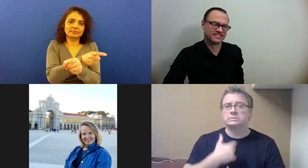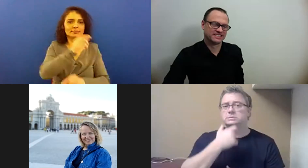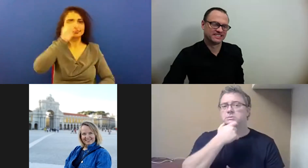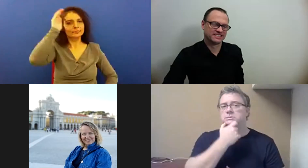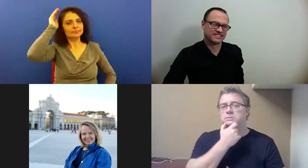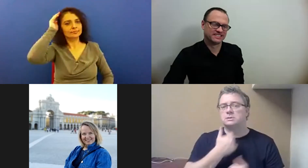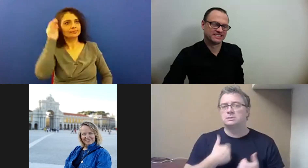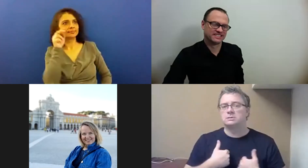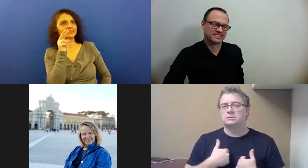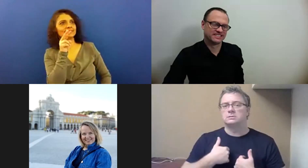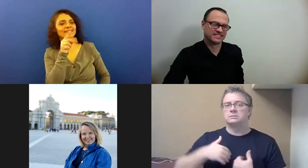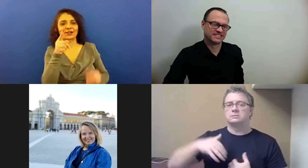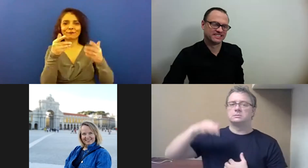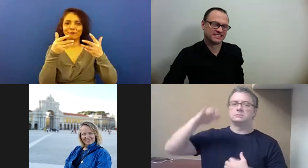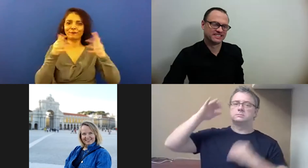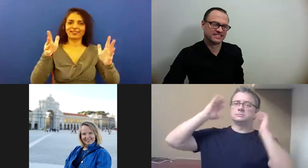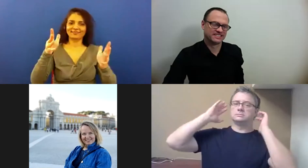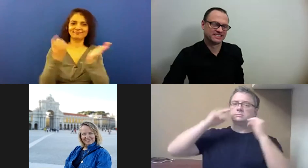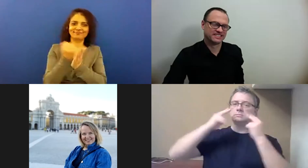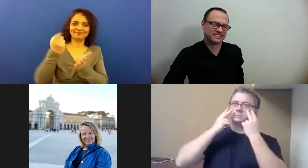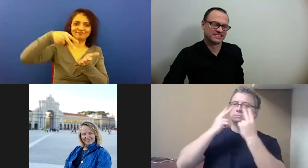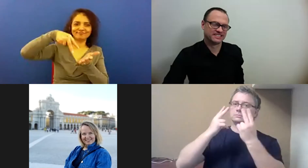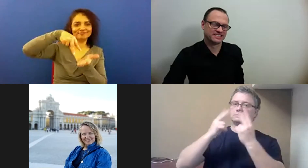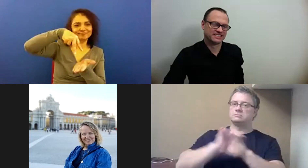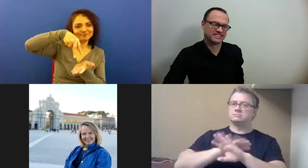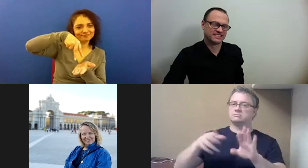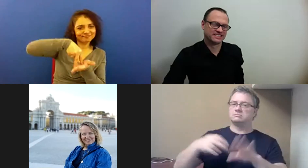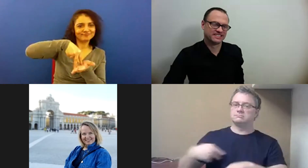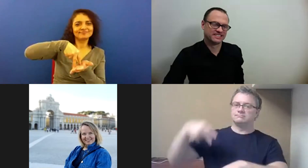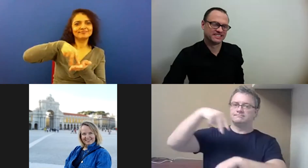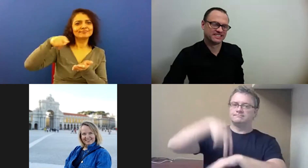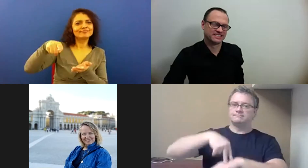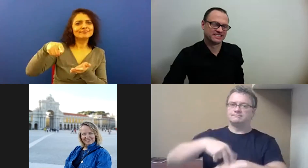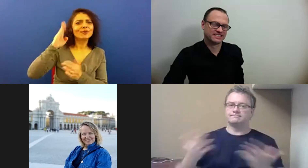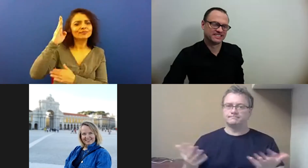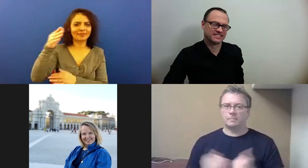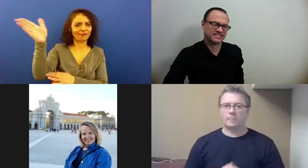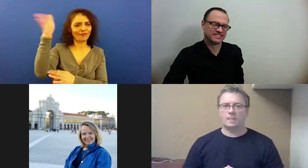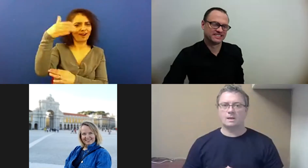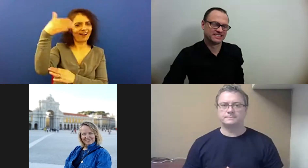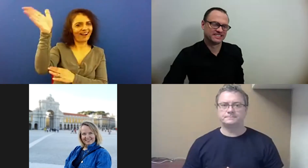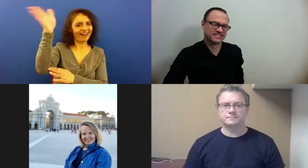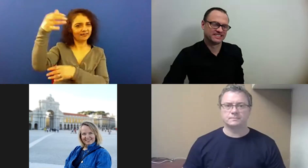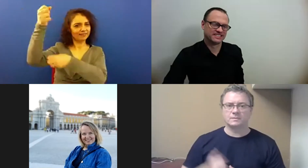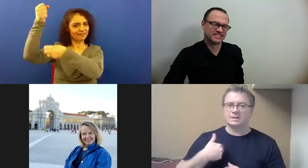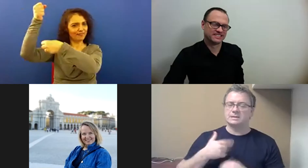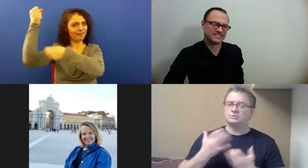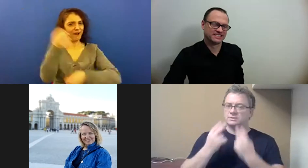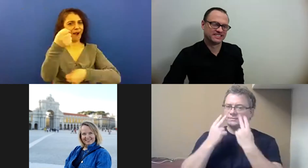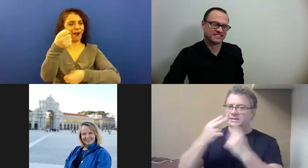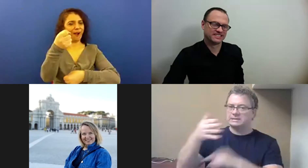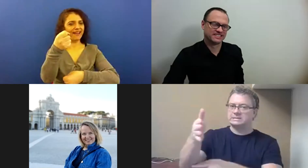So one day I'll be old, retired, and I want to see successful deaf